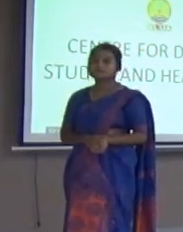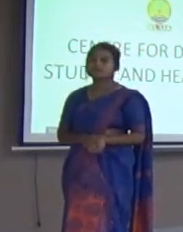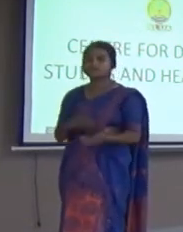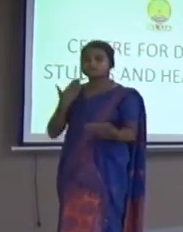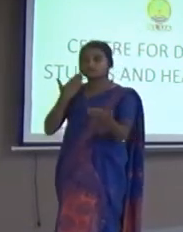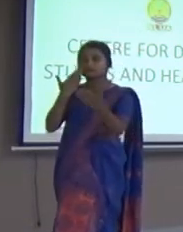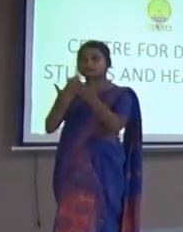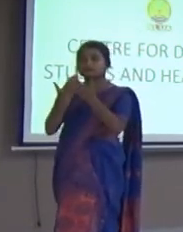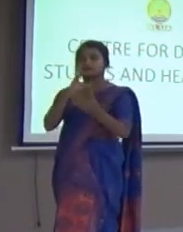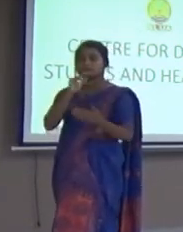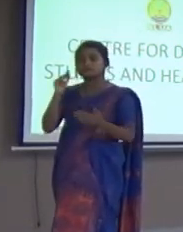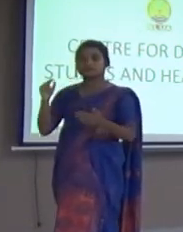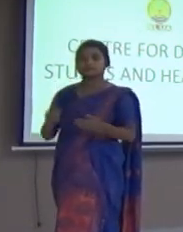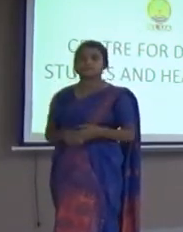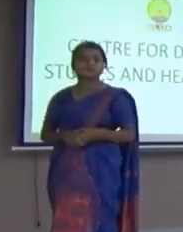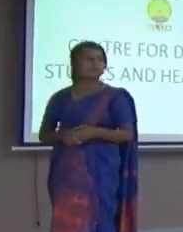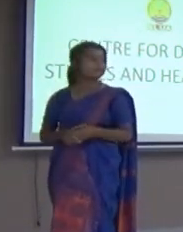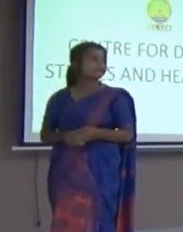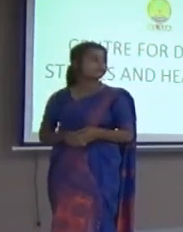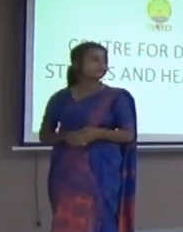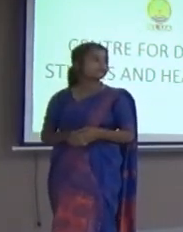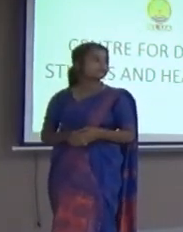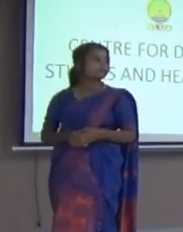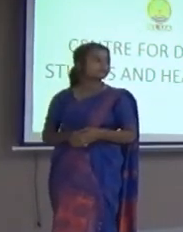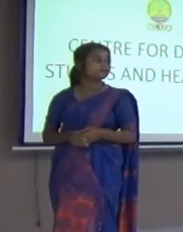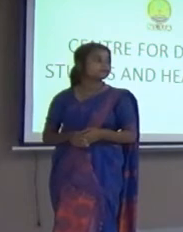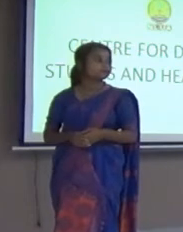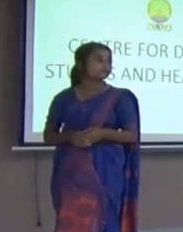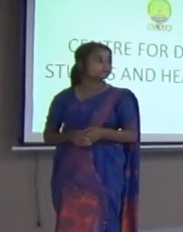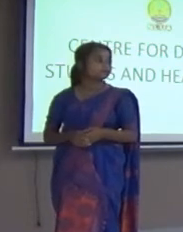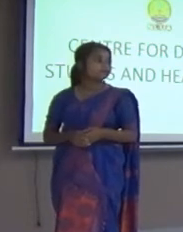Thank you, Your Lordship, for your insightful address.